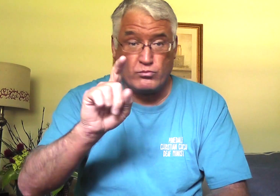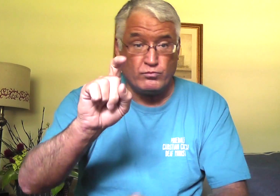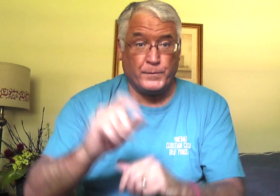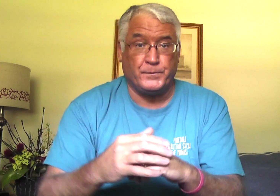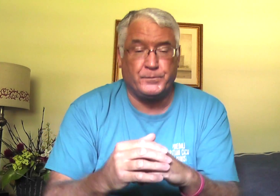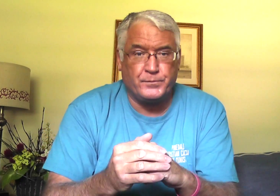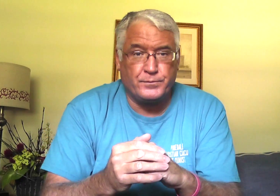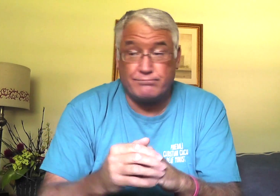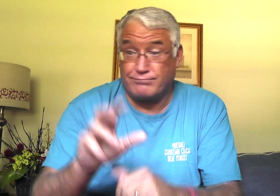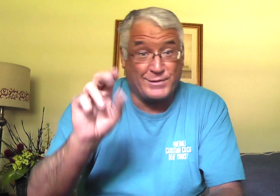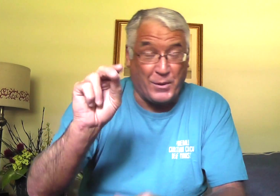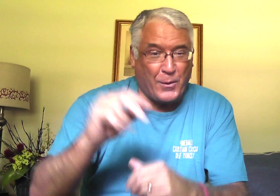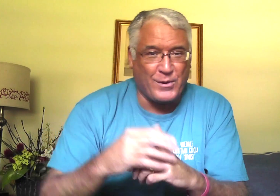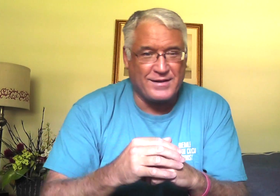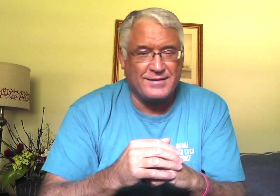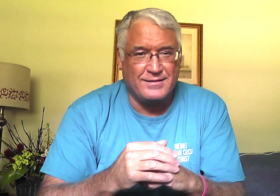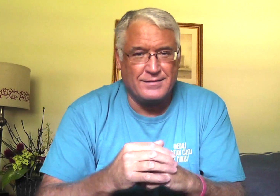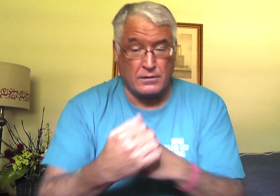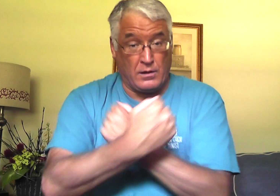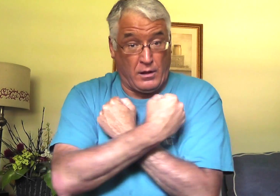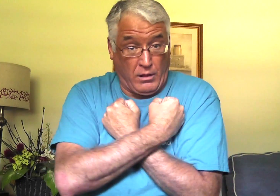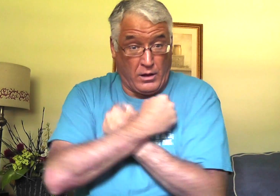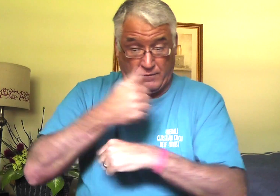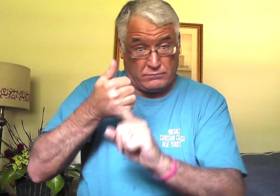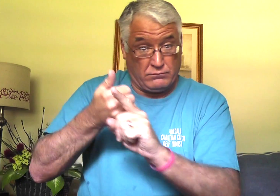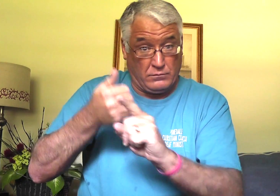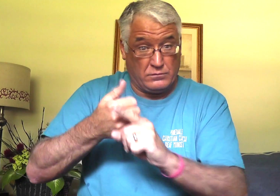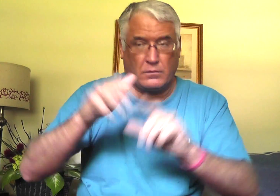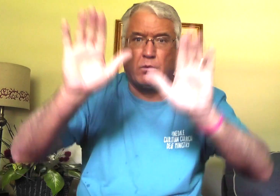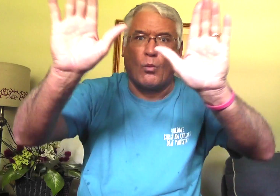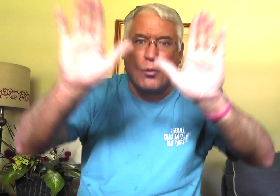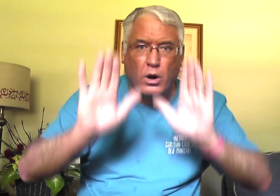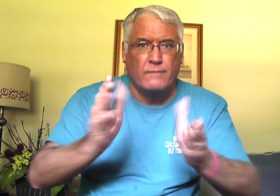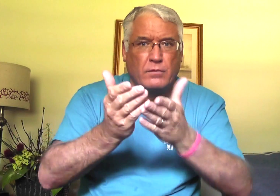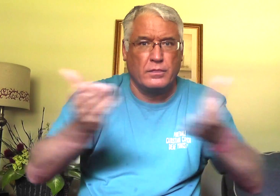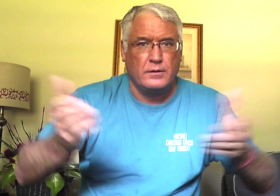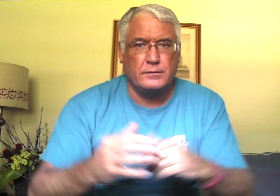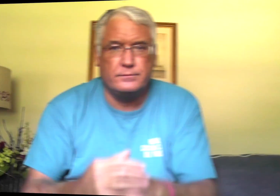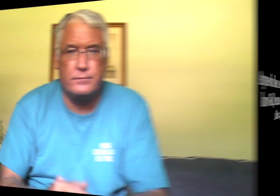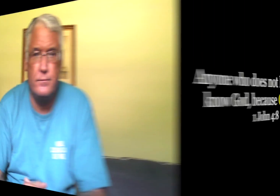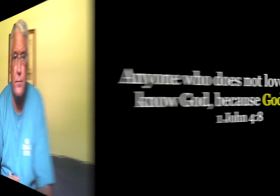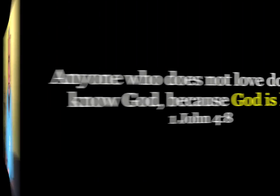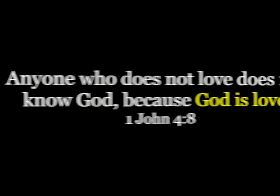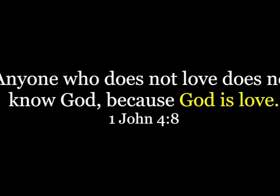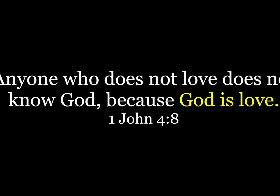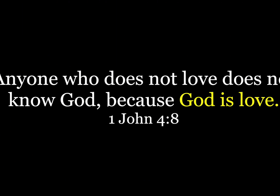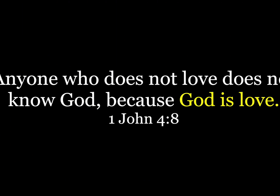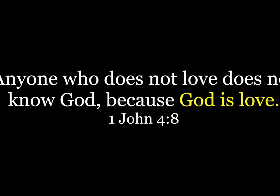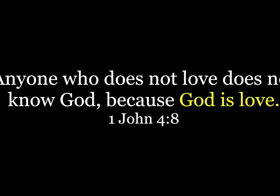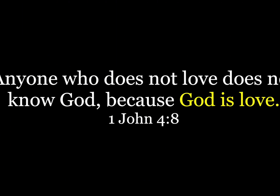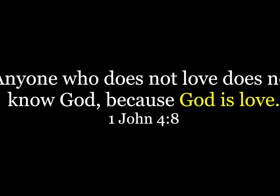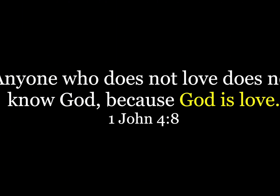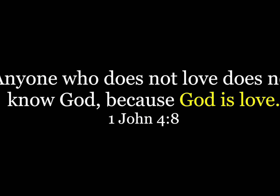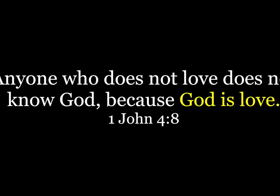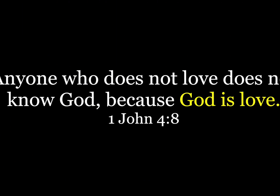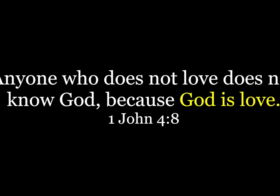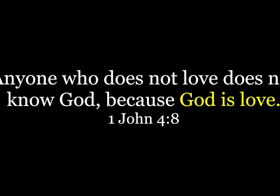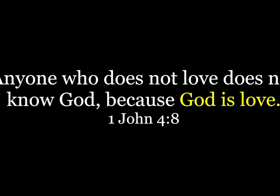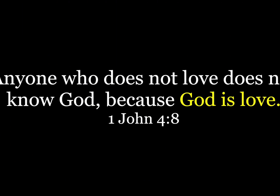Does it do wrong? No. Love itself is a wonderful thing. Anyone who does